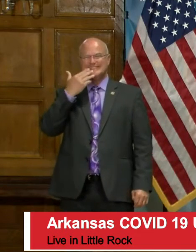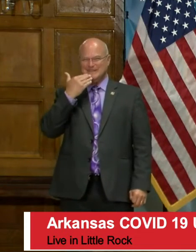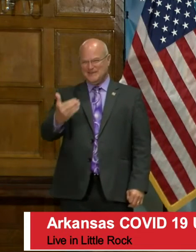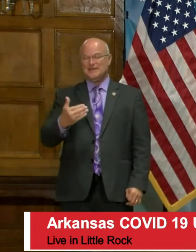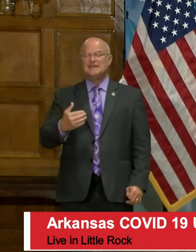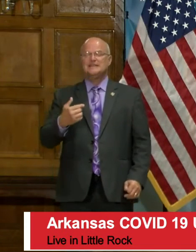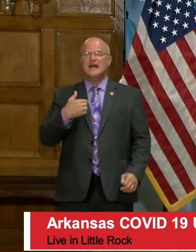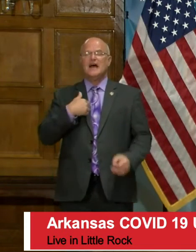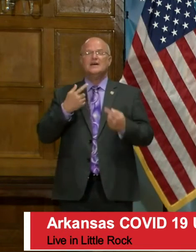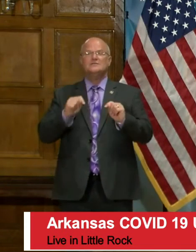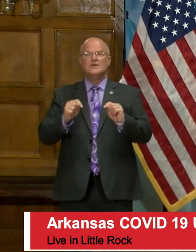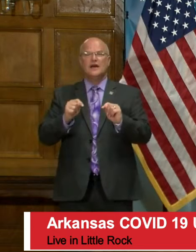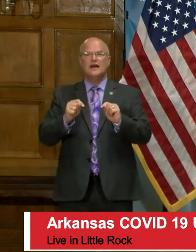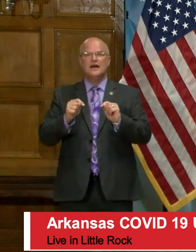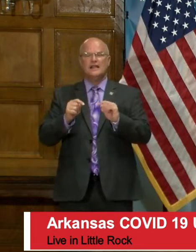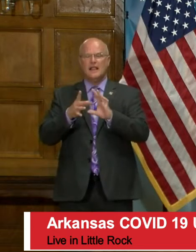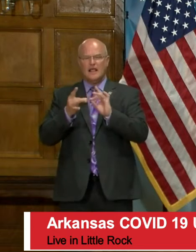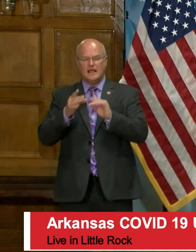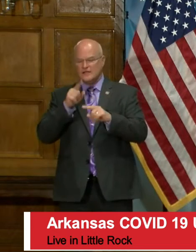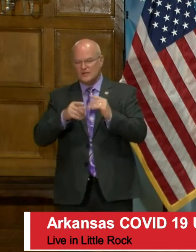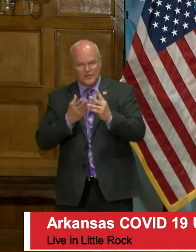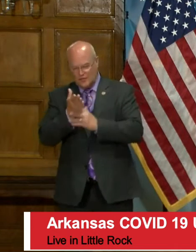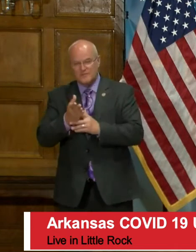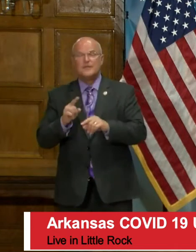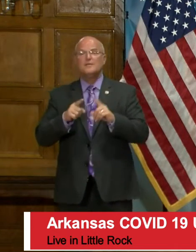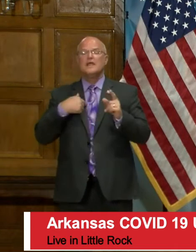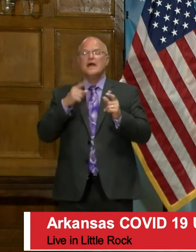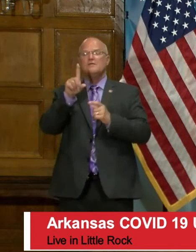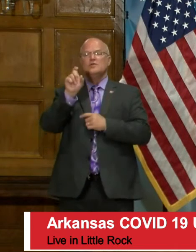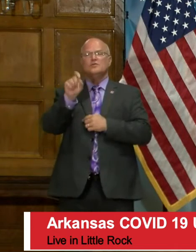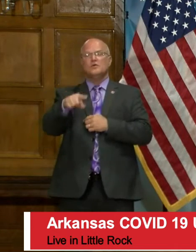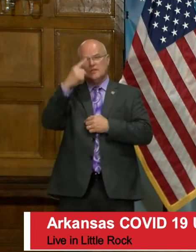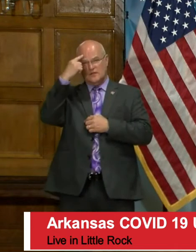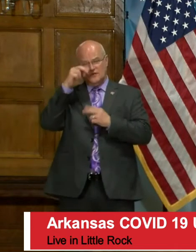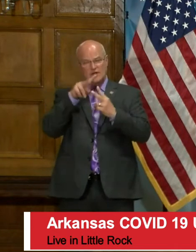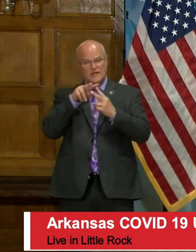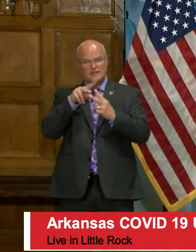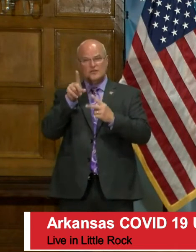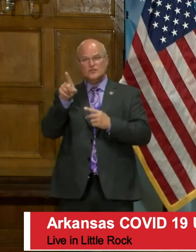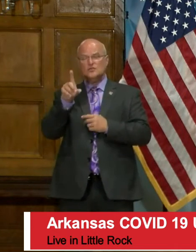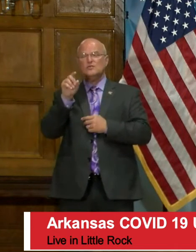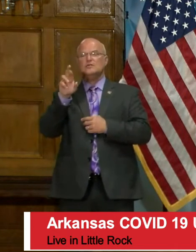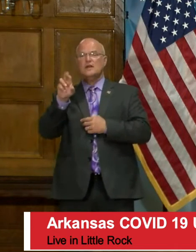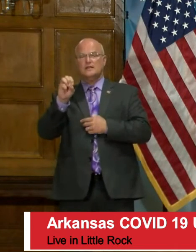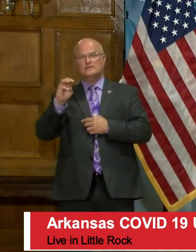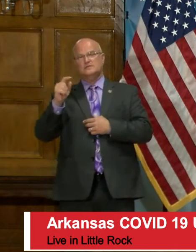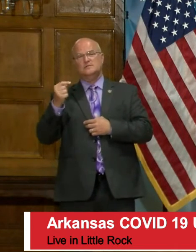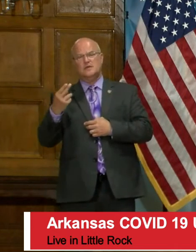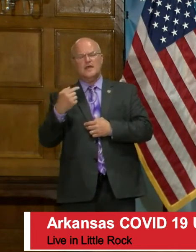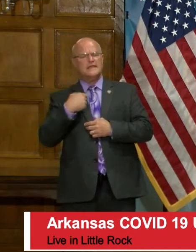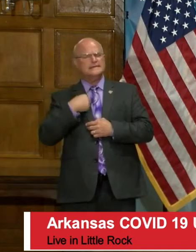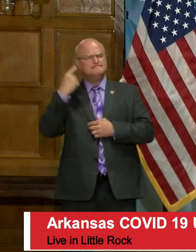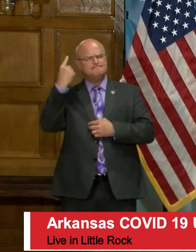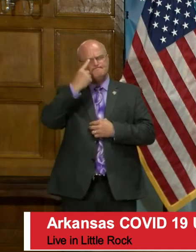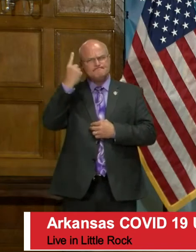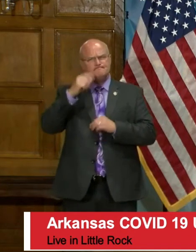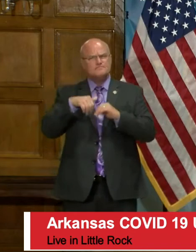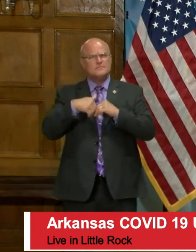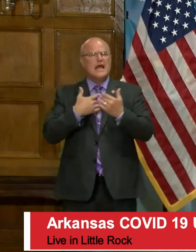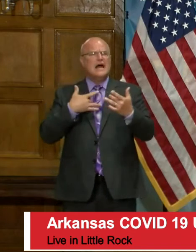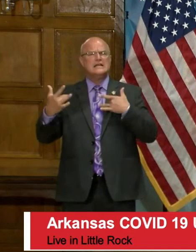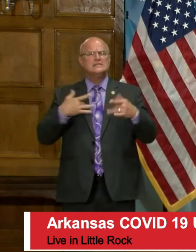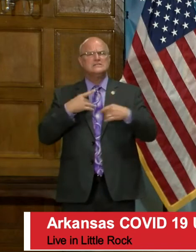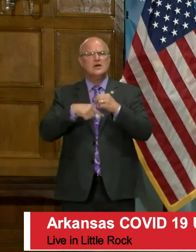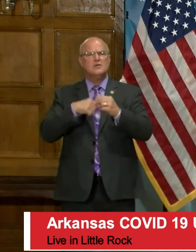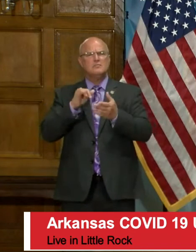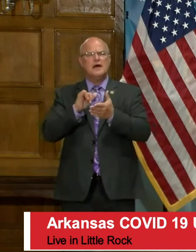Good. I was trying to talk and I couldn't get through. I do have a question for either you or Dr. Smith. I'm wondering, how concerned